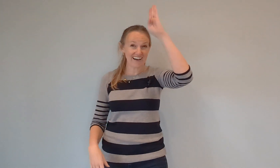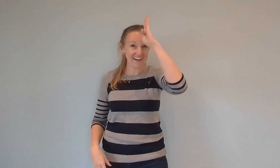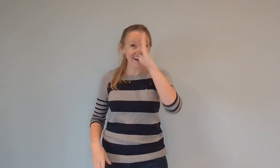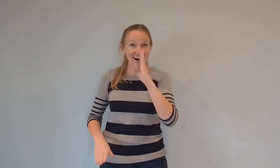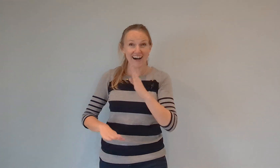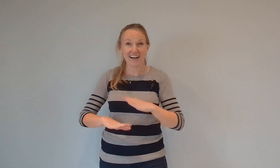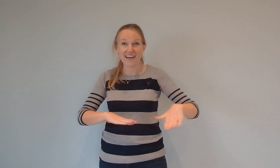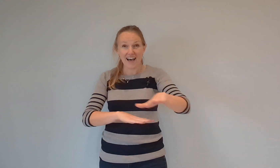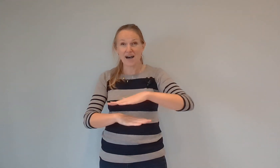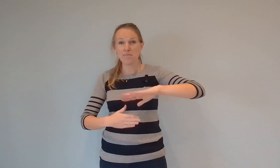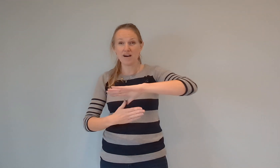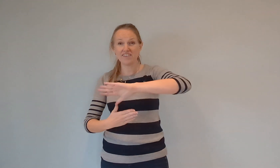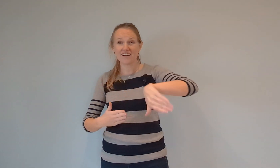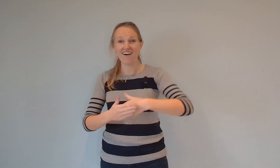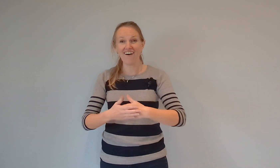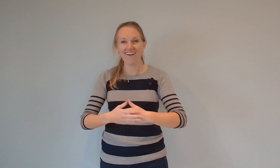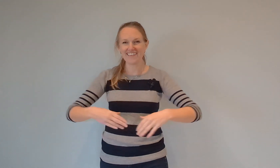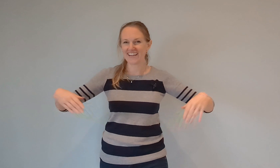hallelujah, God above it all. And then again,